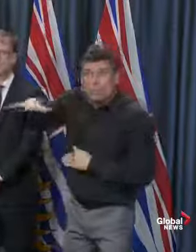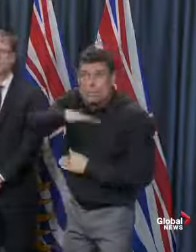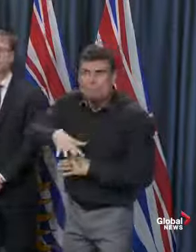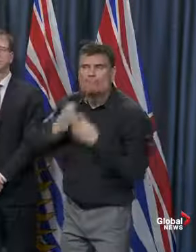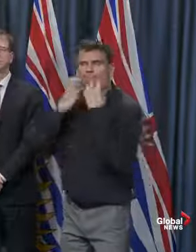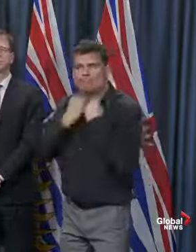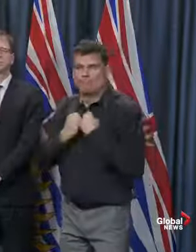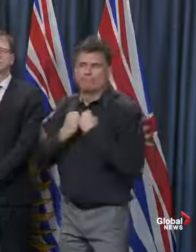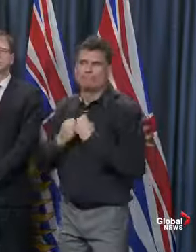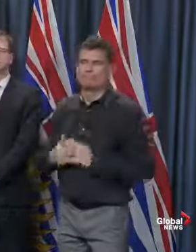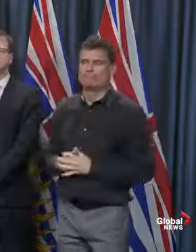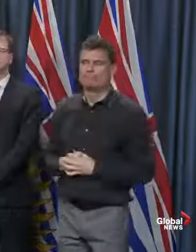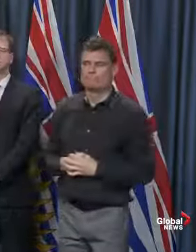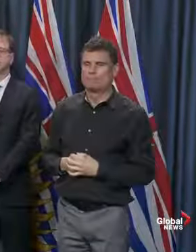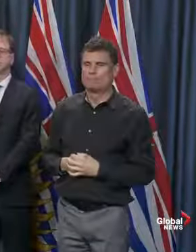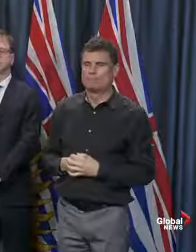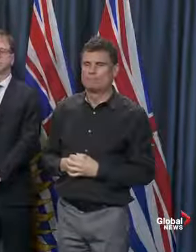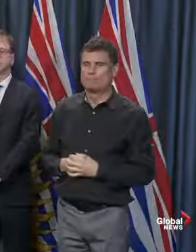ahead.